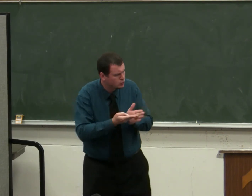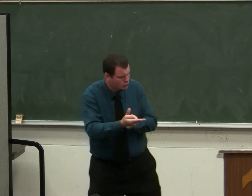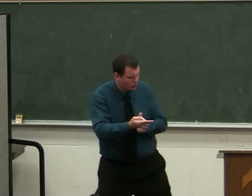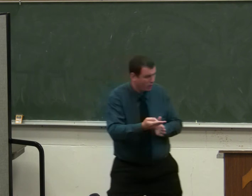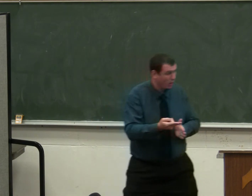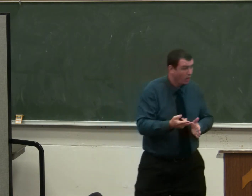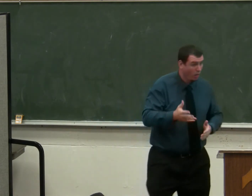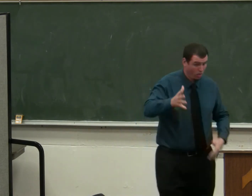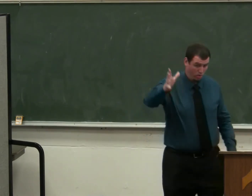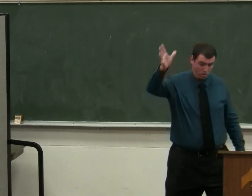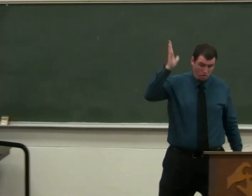Truth.